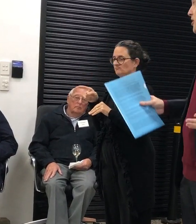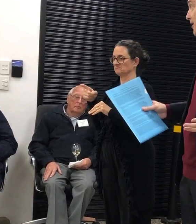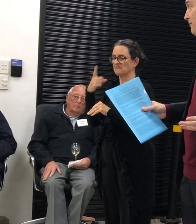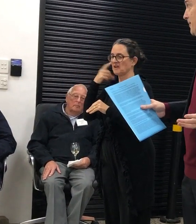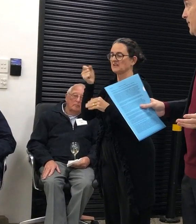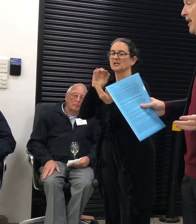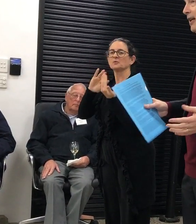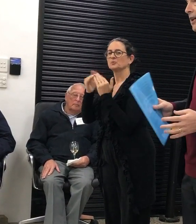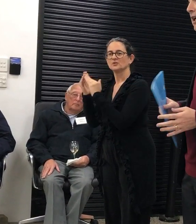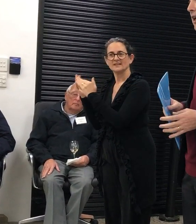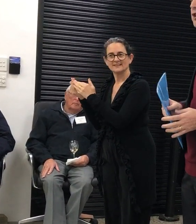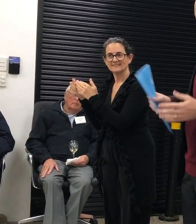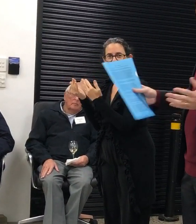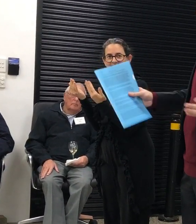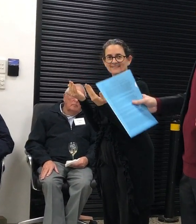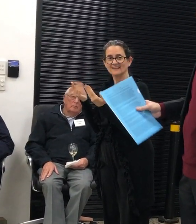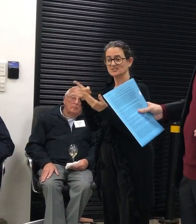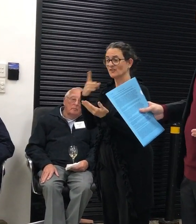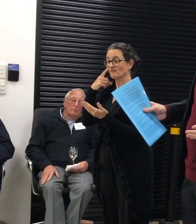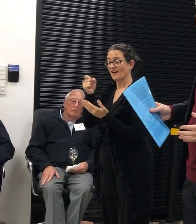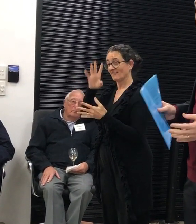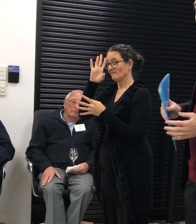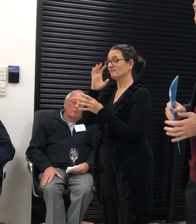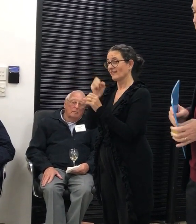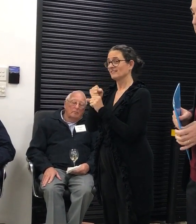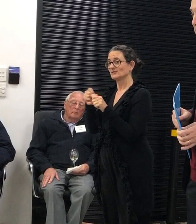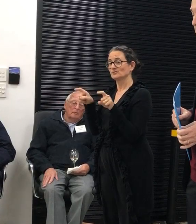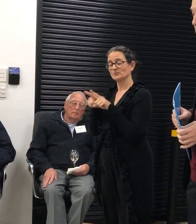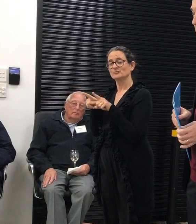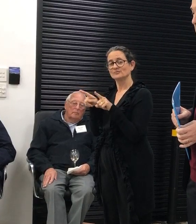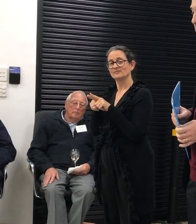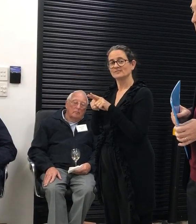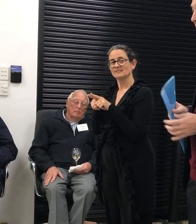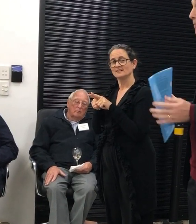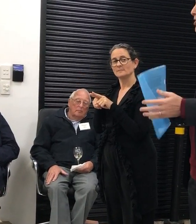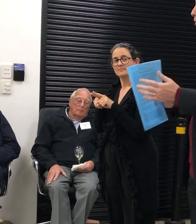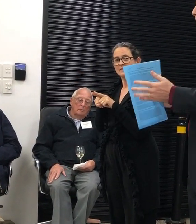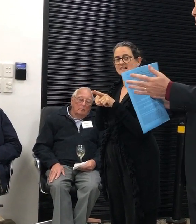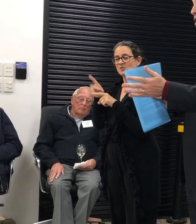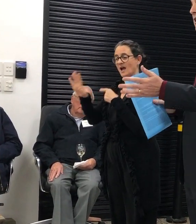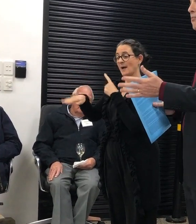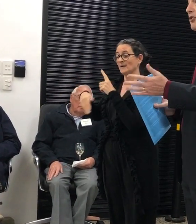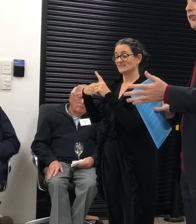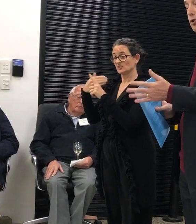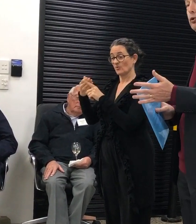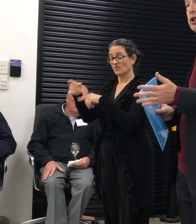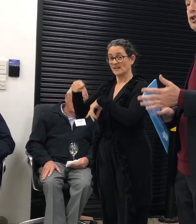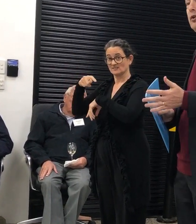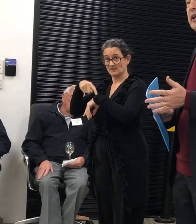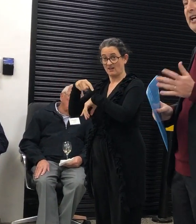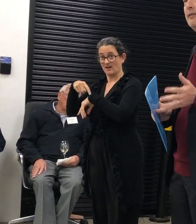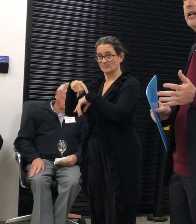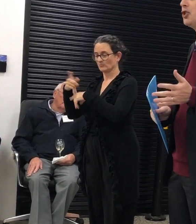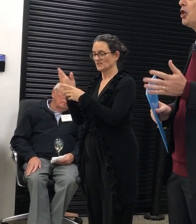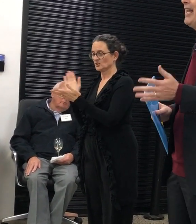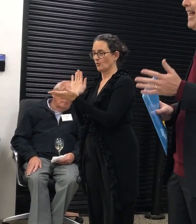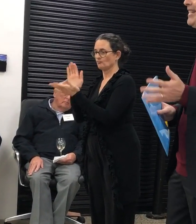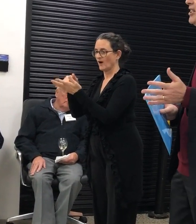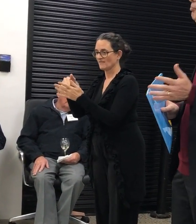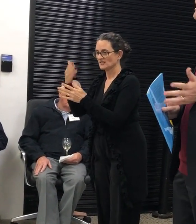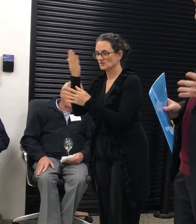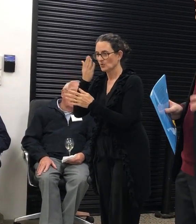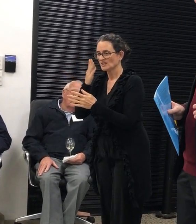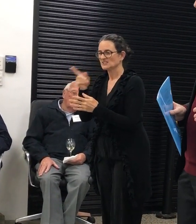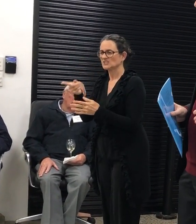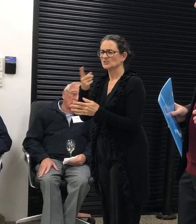found a community. She found faith. And up until that she'd come to the school, she told me how much she